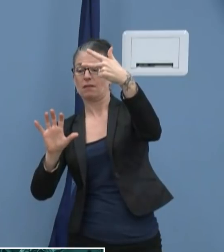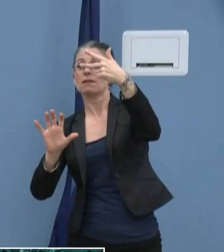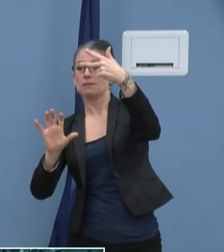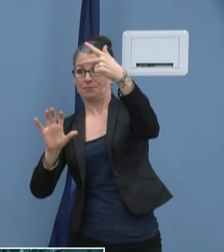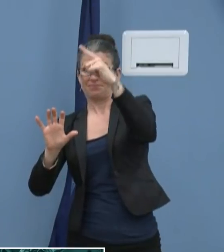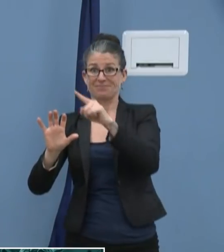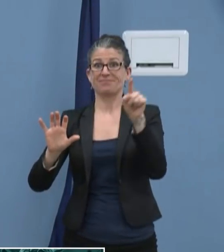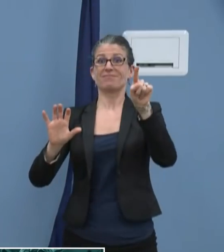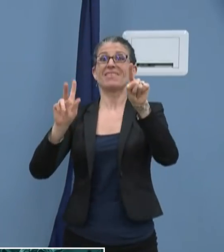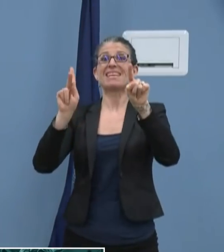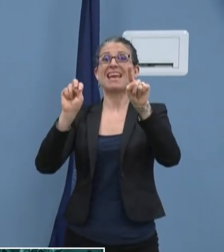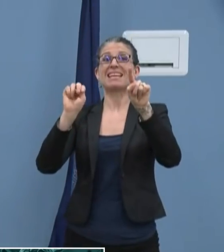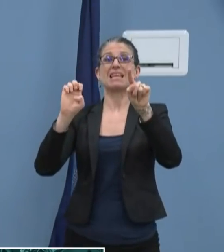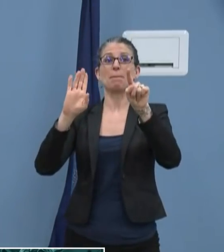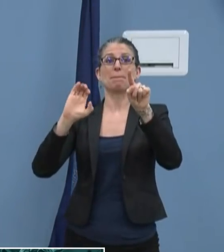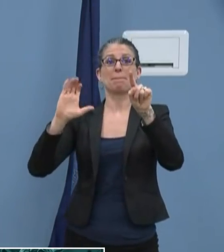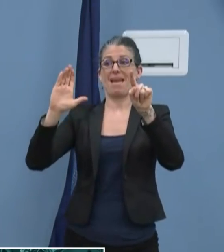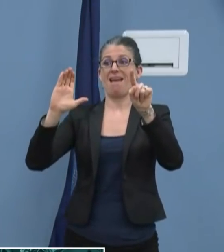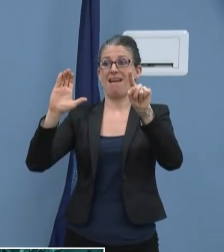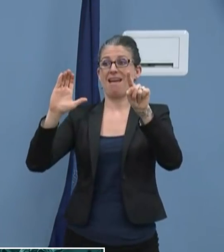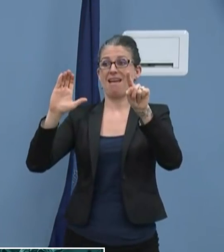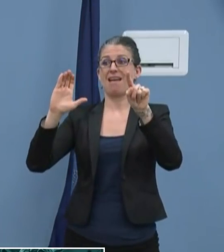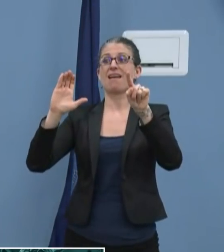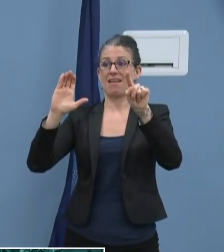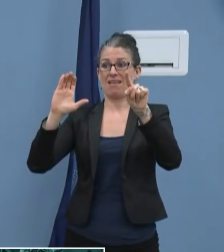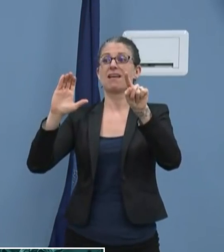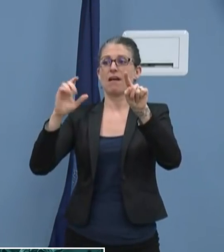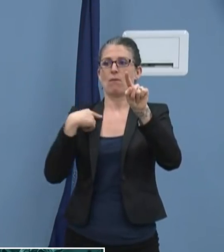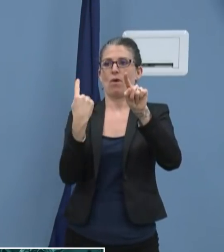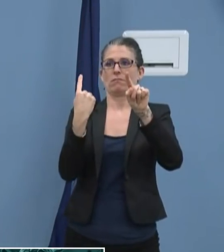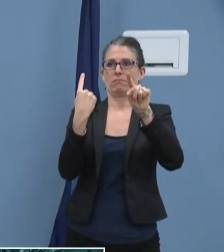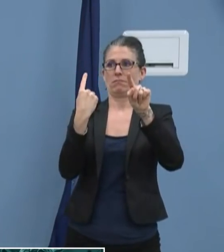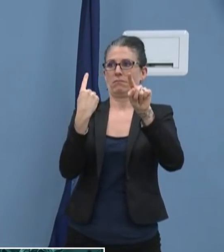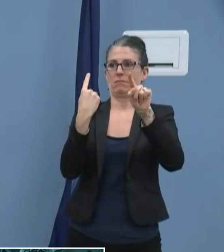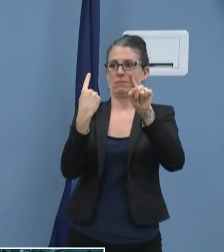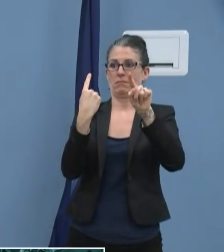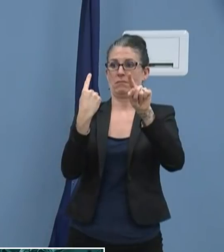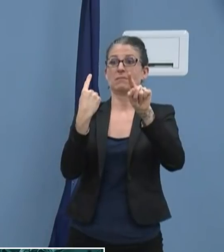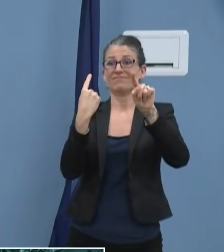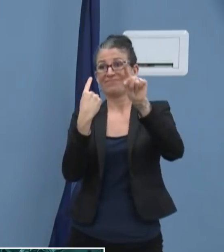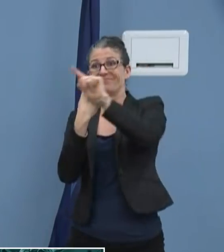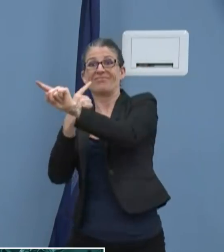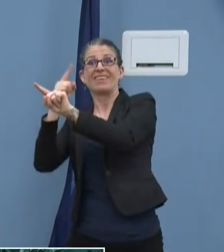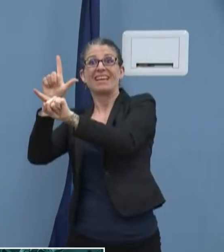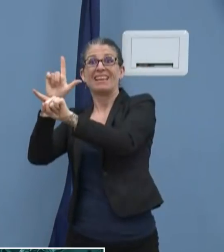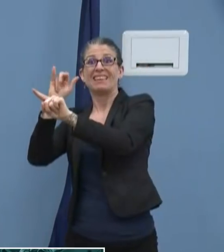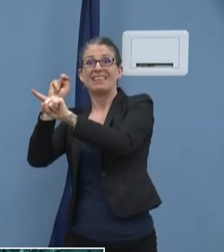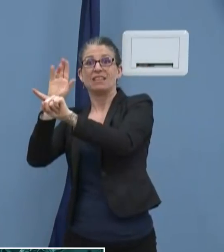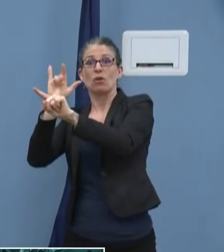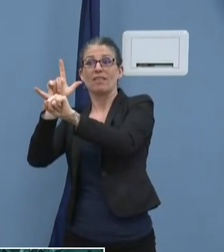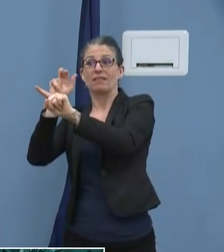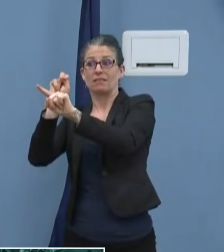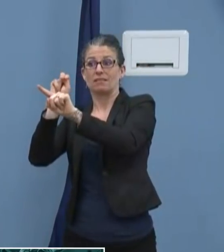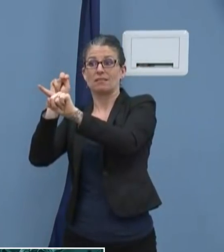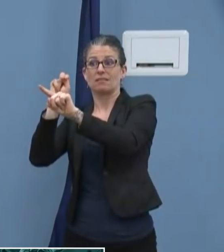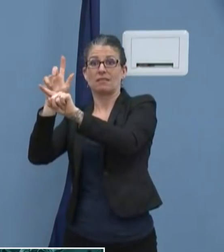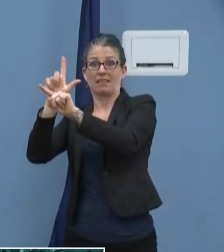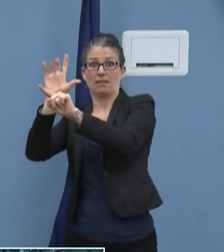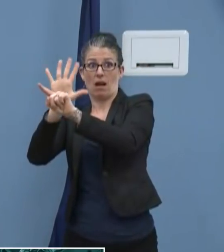County, one case. Lincoln County, three cases.